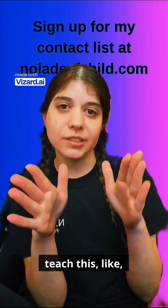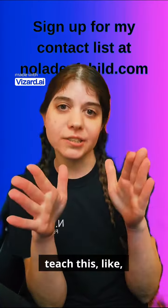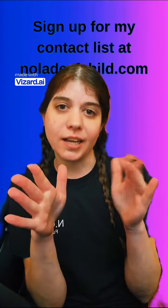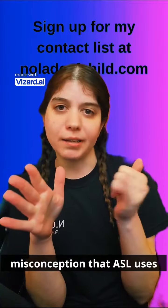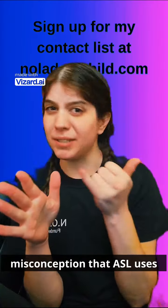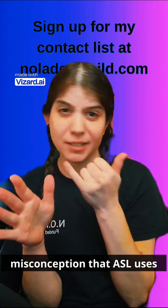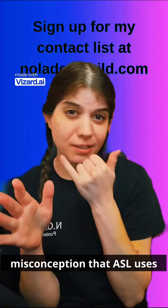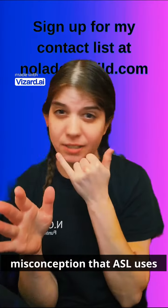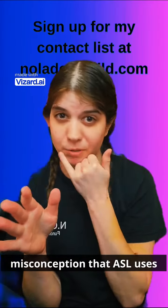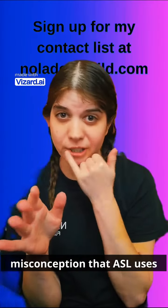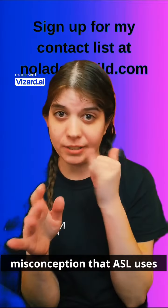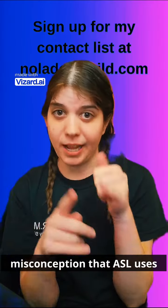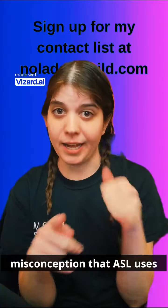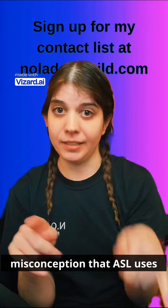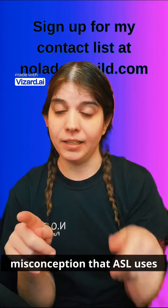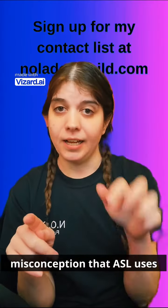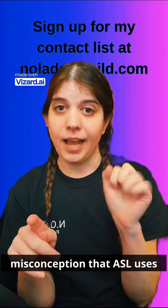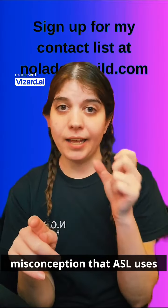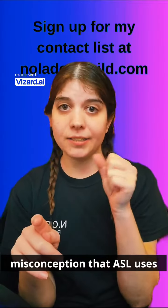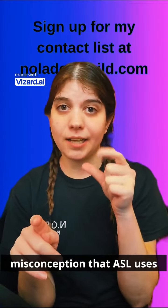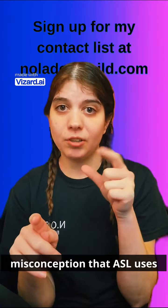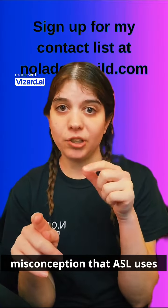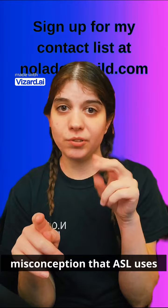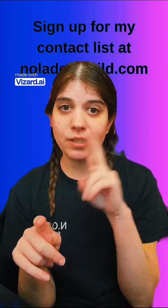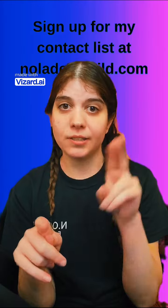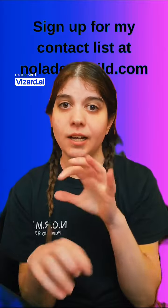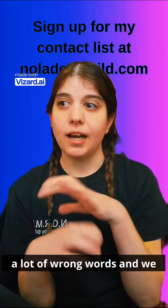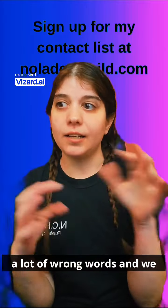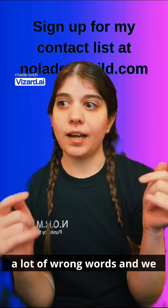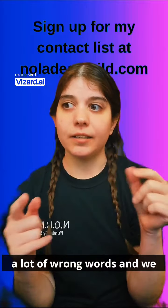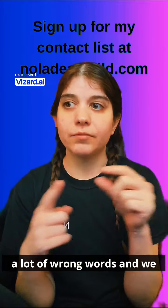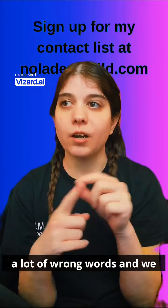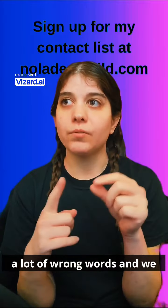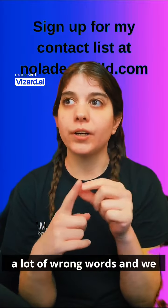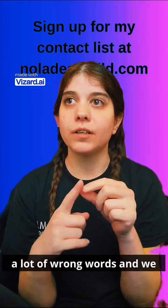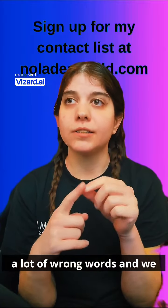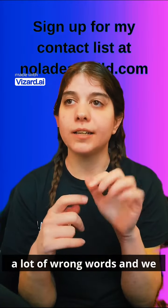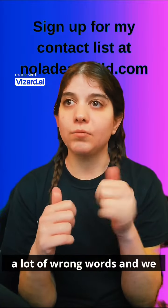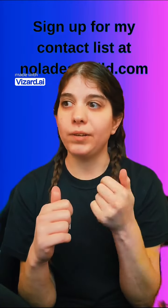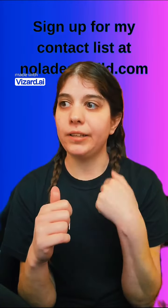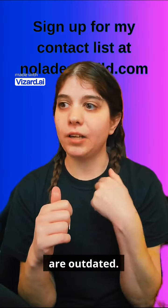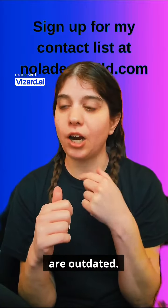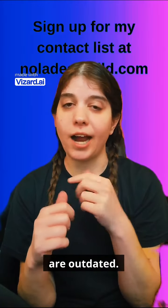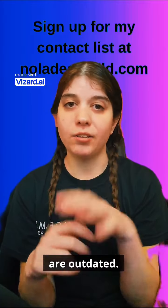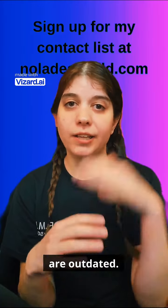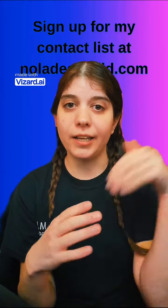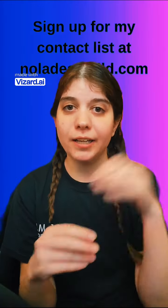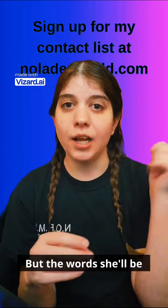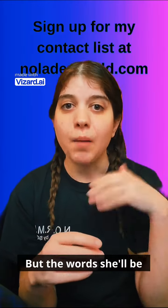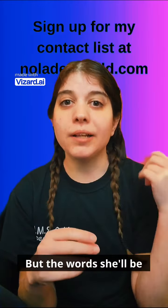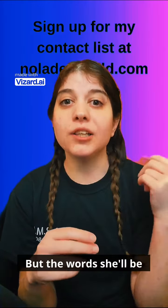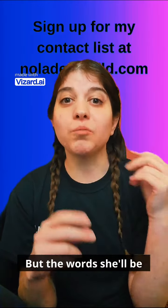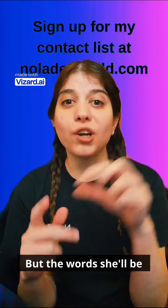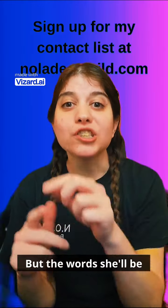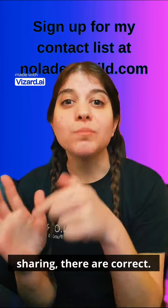like misconception that ASL uses a lot of wrong words and we are outdated. But the words she'll be